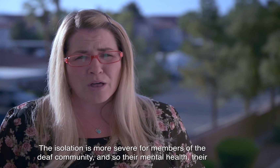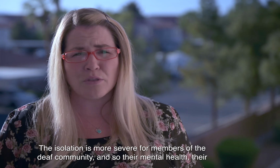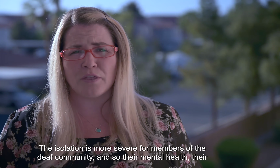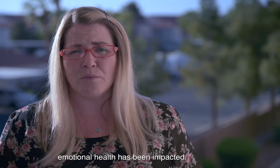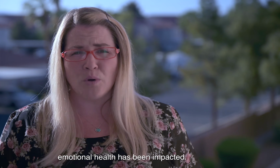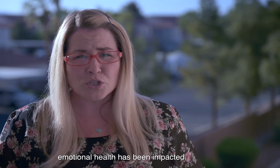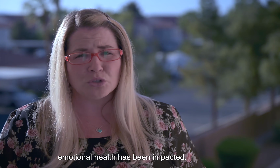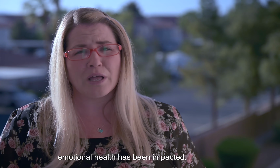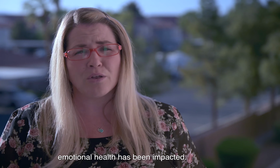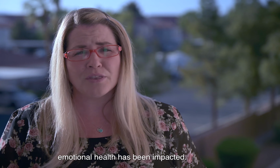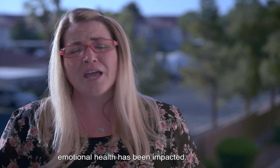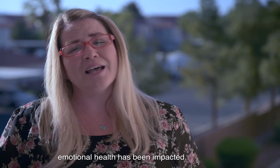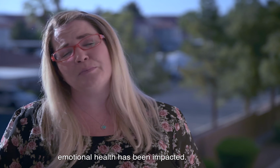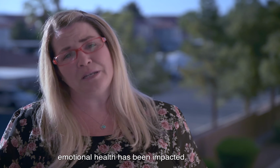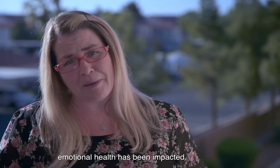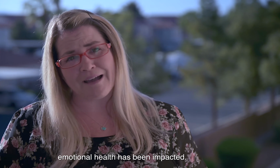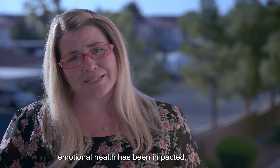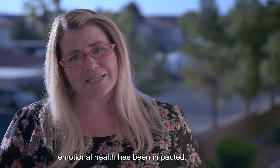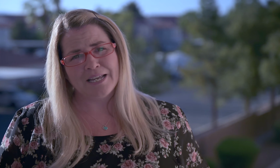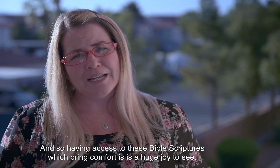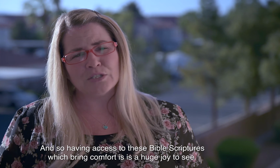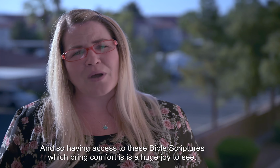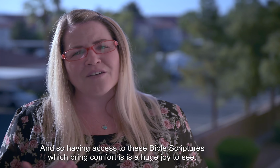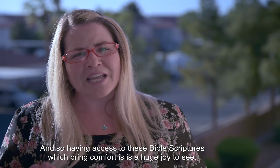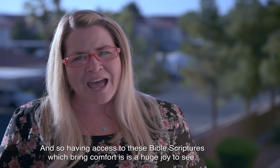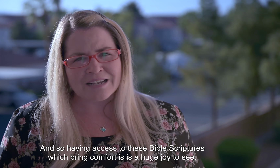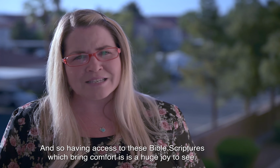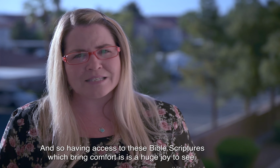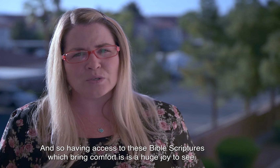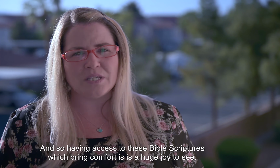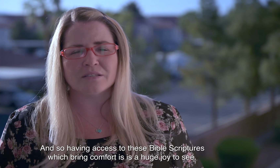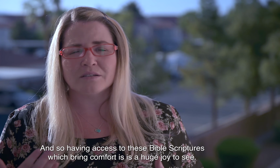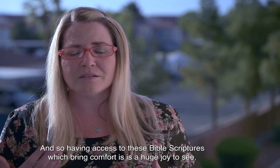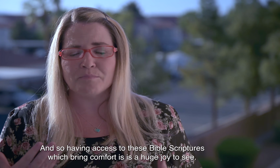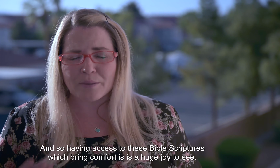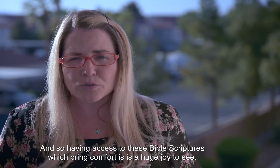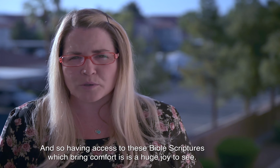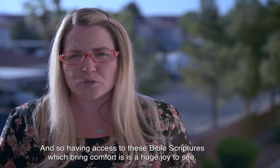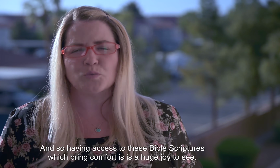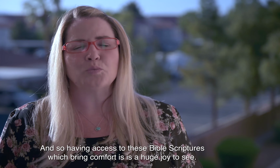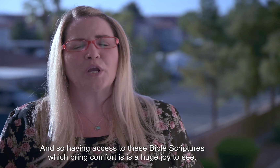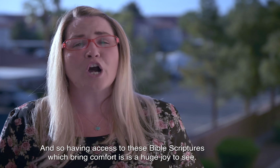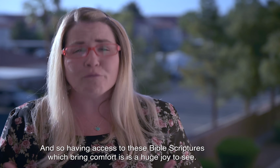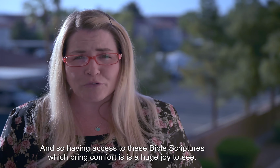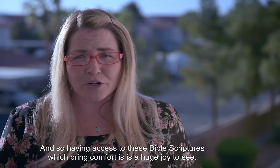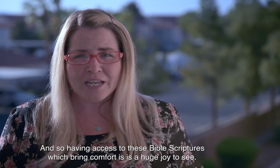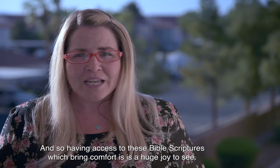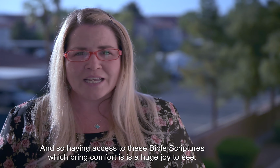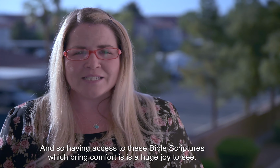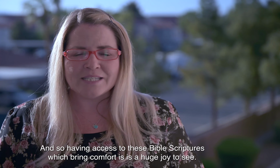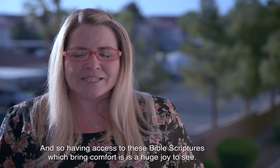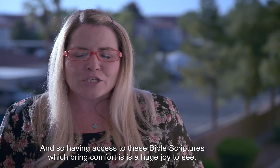mental health, their emotional health has been impacted. And so having access to these Bible scriptures which bring